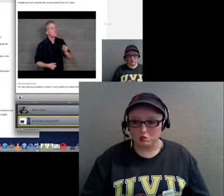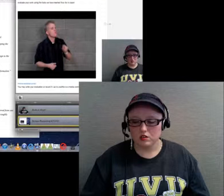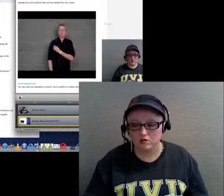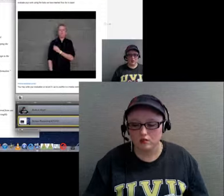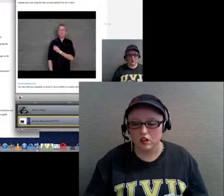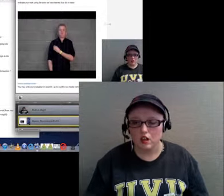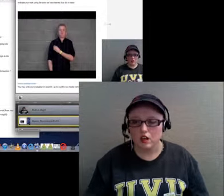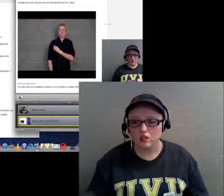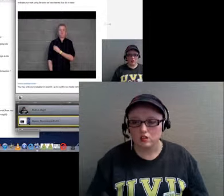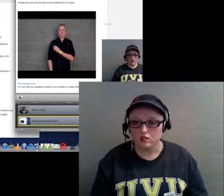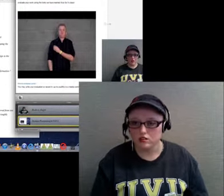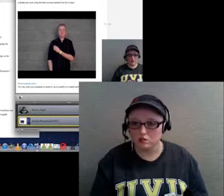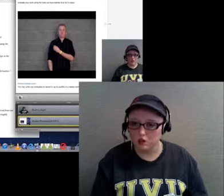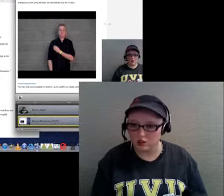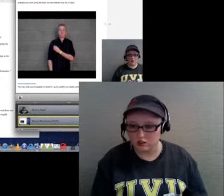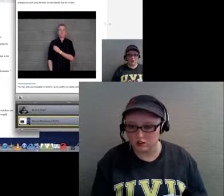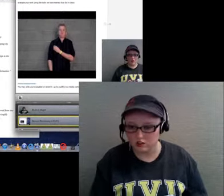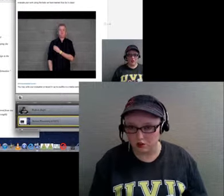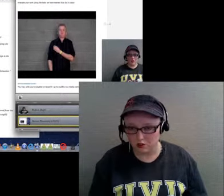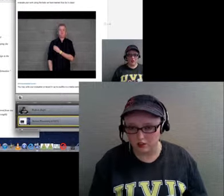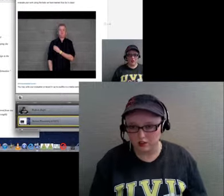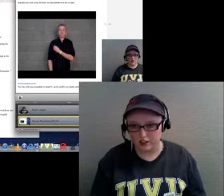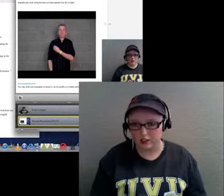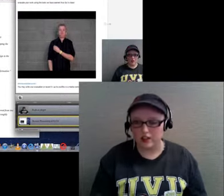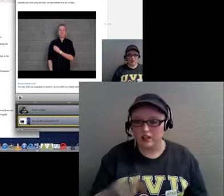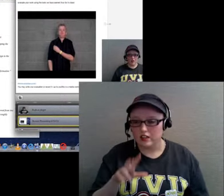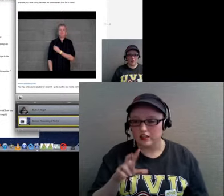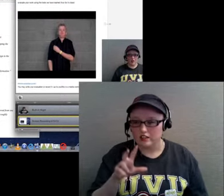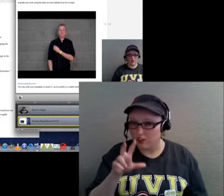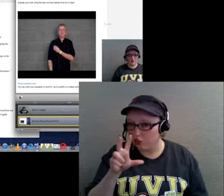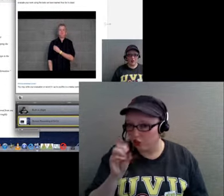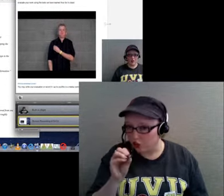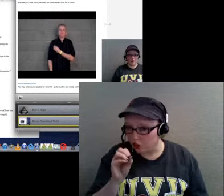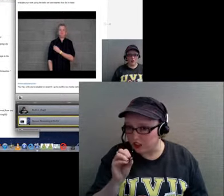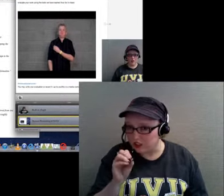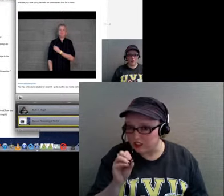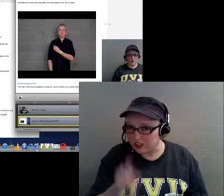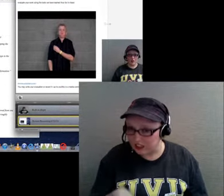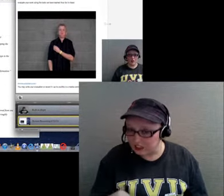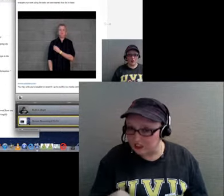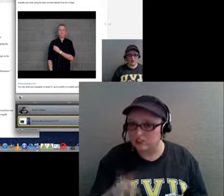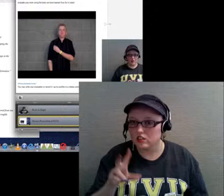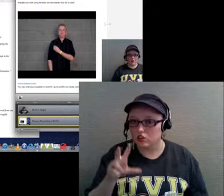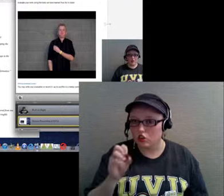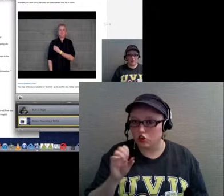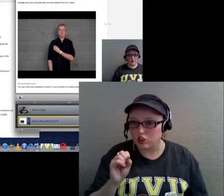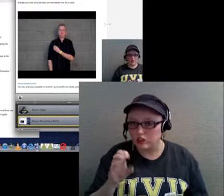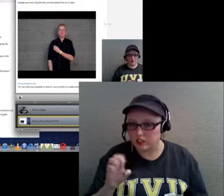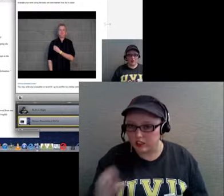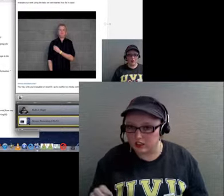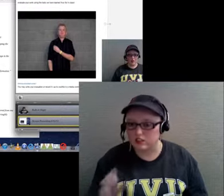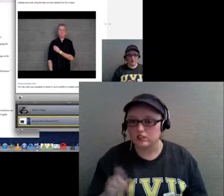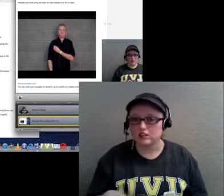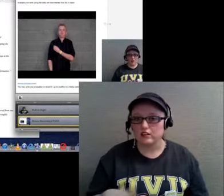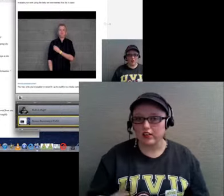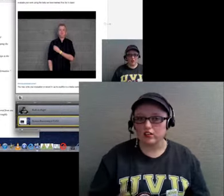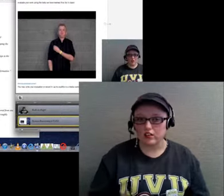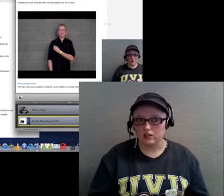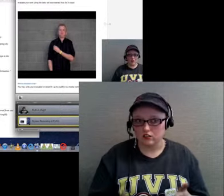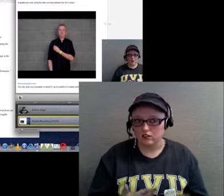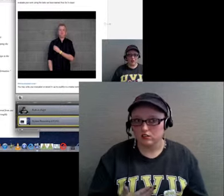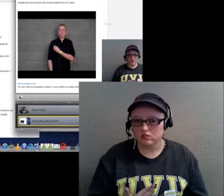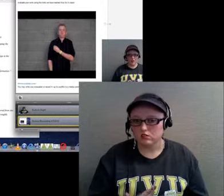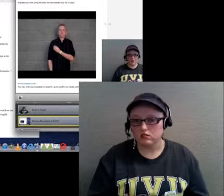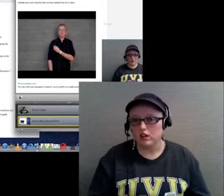snowboarding trip. It's also pertinent to notice that he said 30 seconds. 30 seconds later,